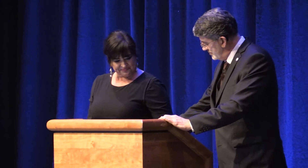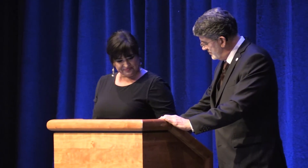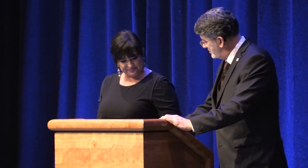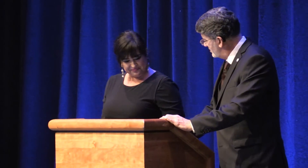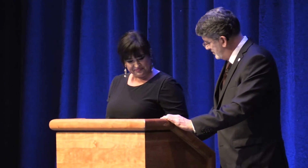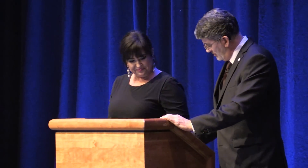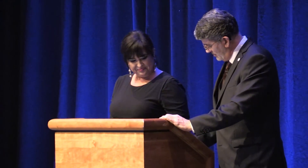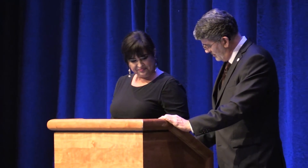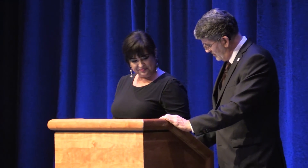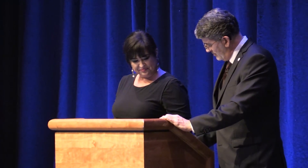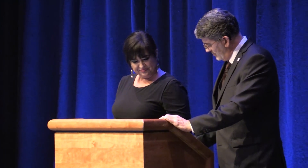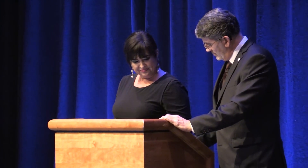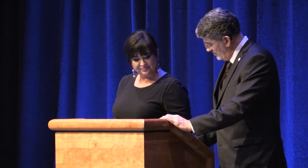evening.